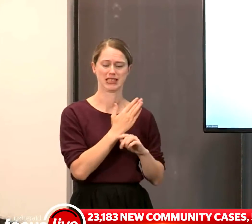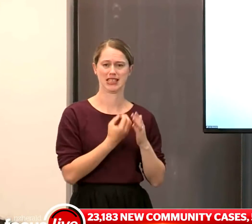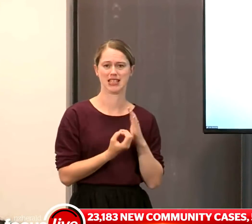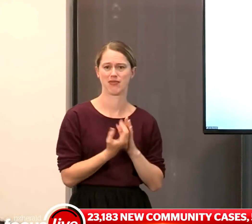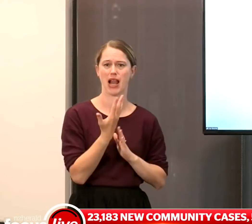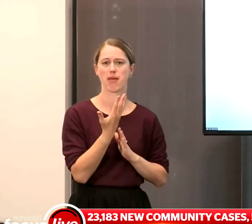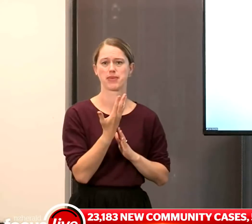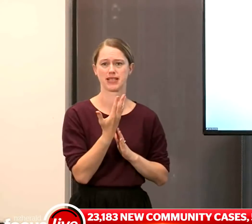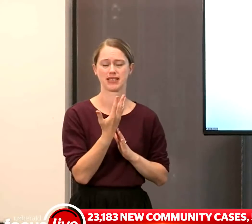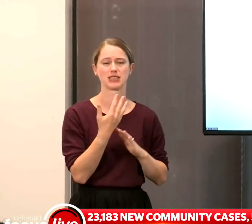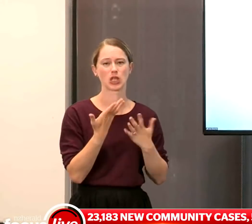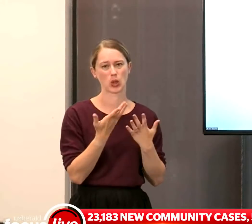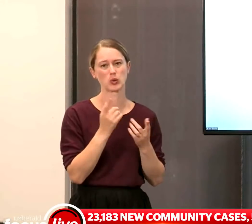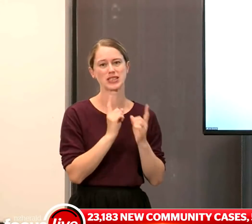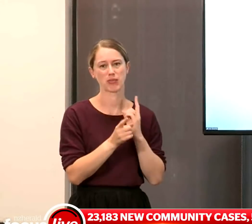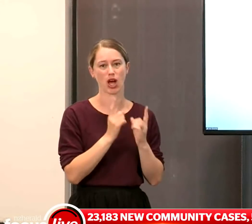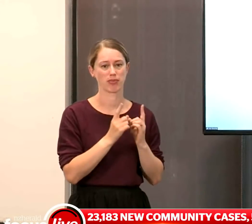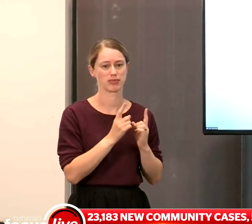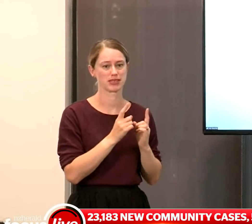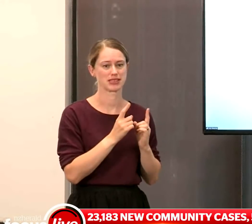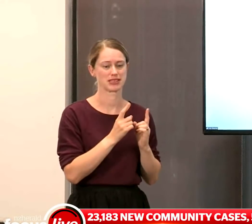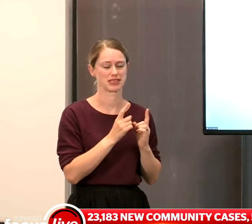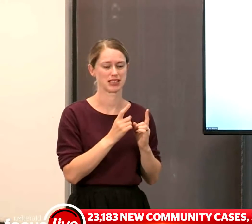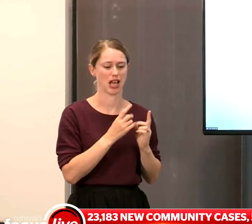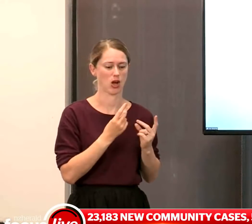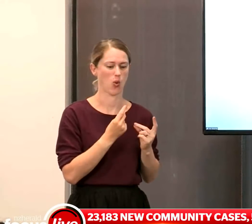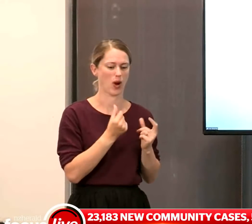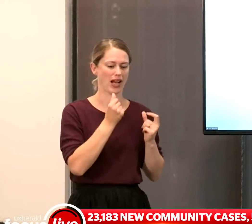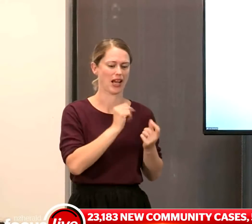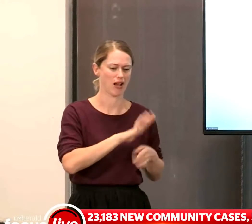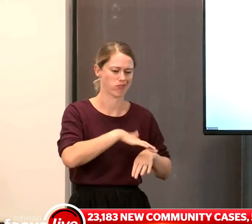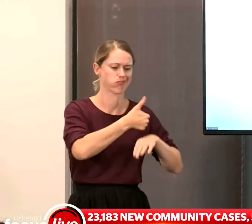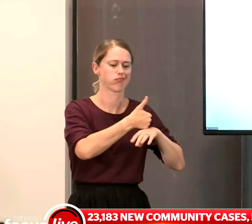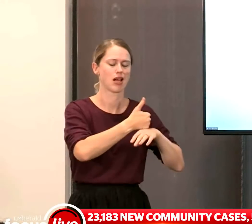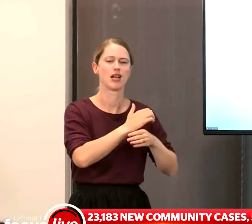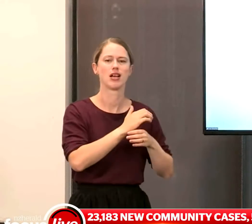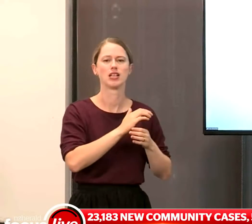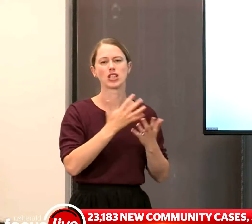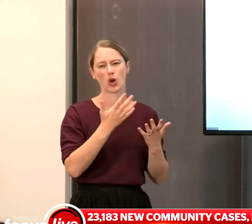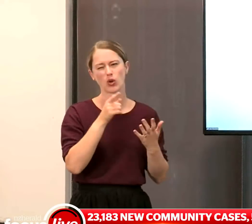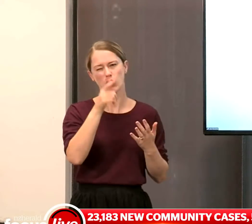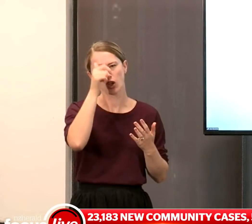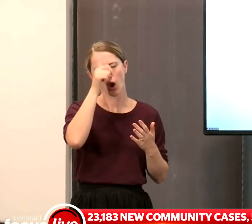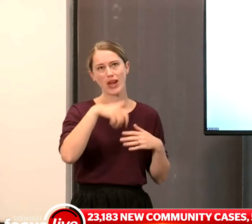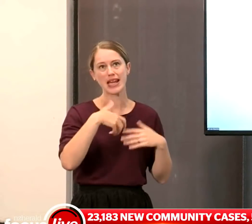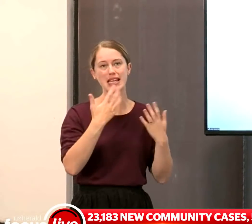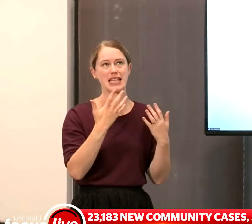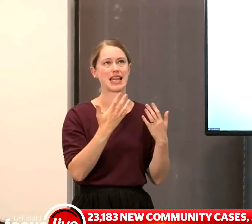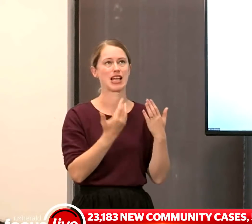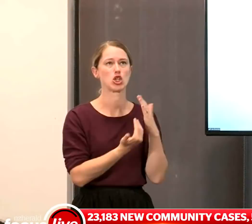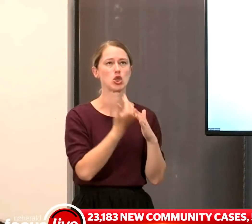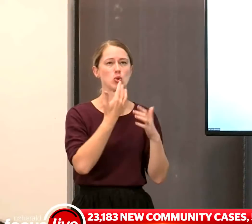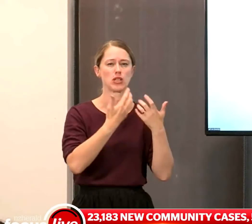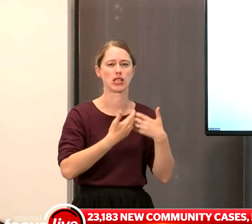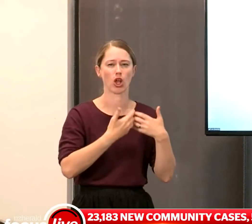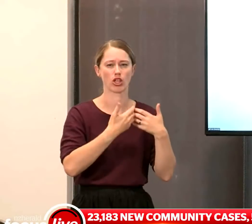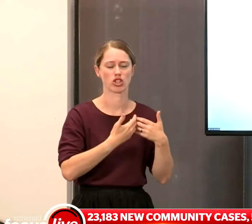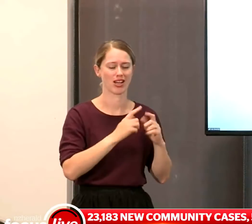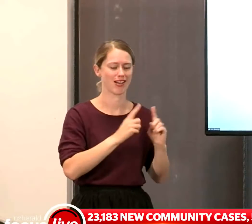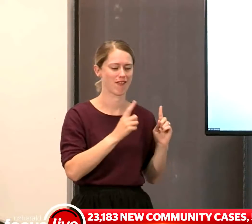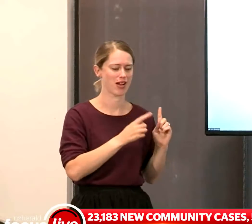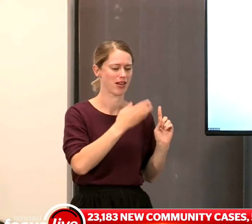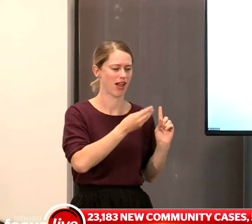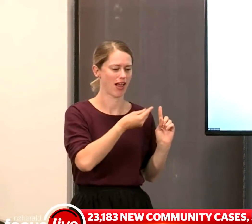years, and sometimes much quicker than that. So as with launching any new complex technology across